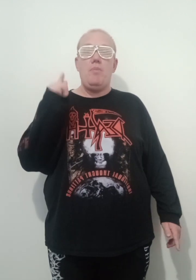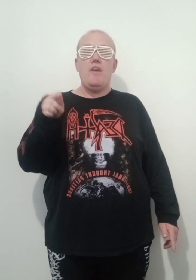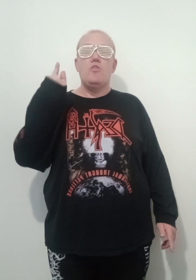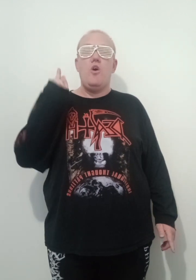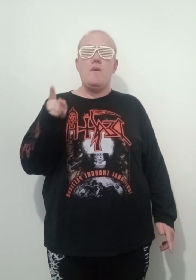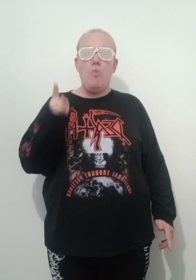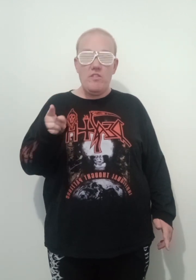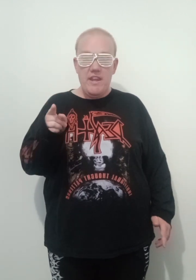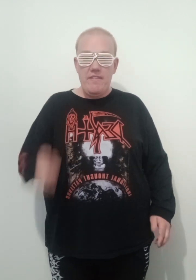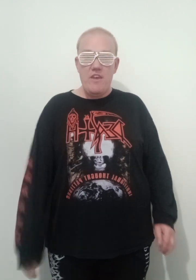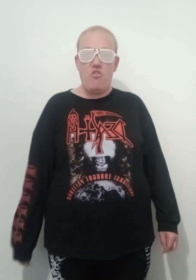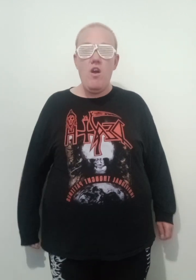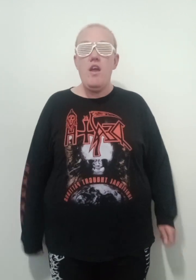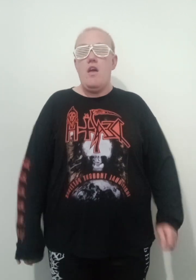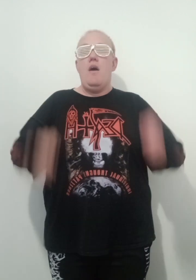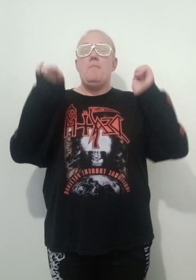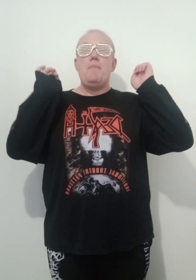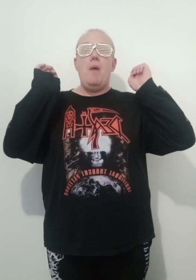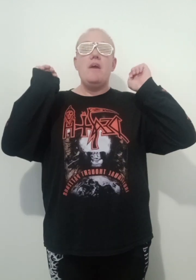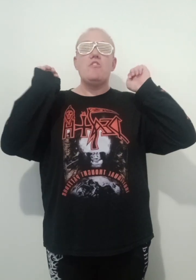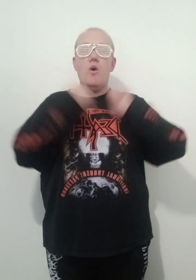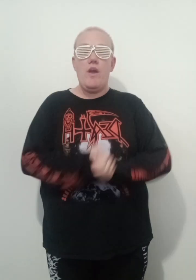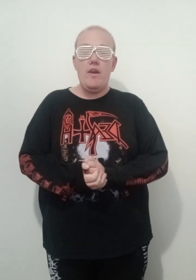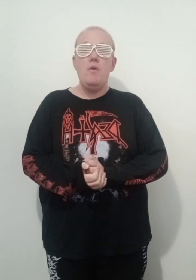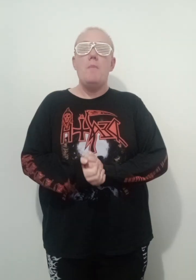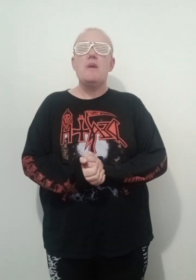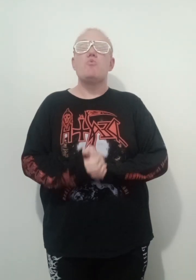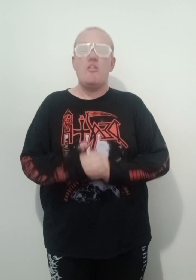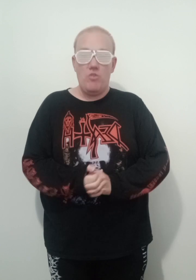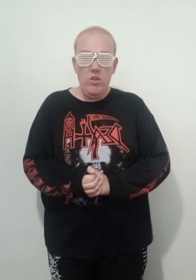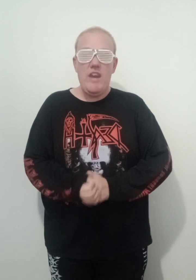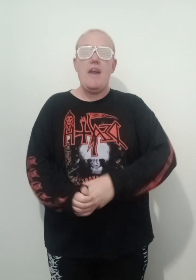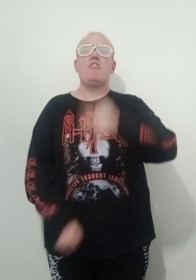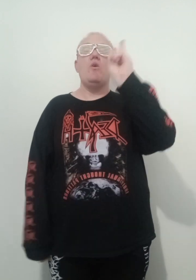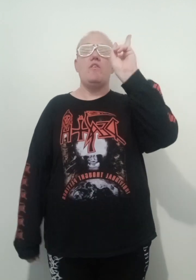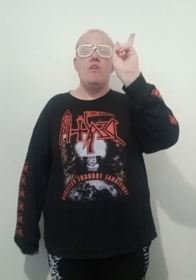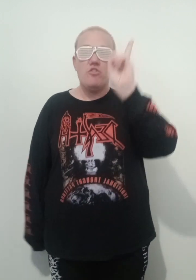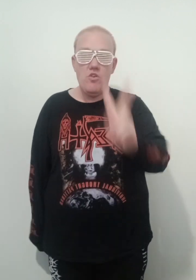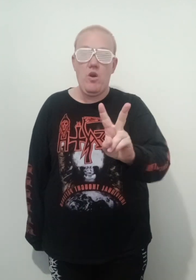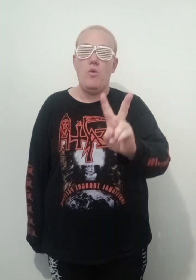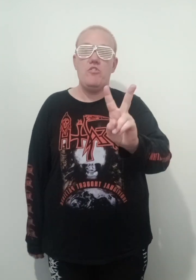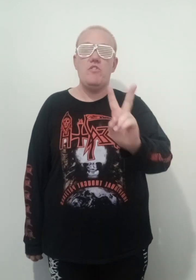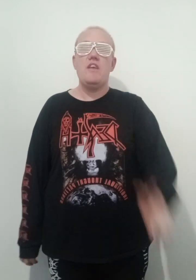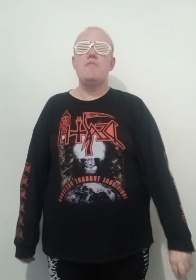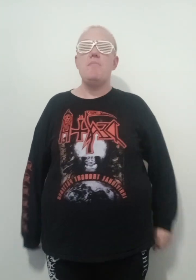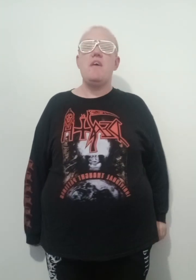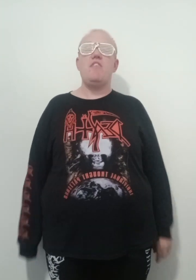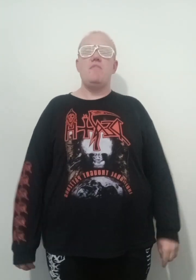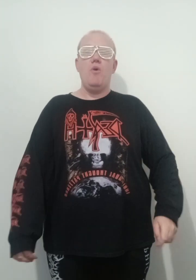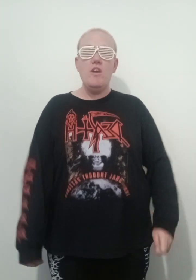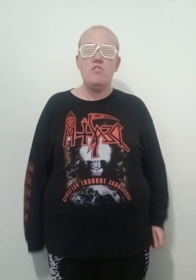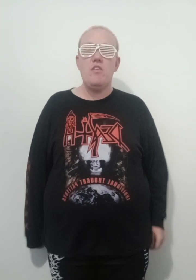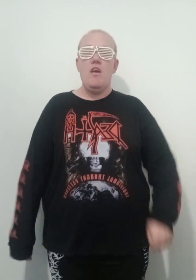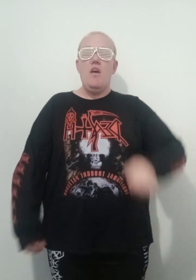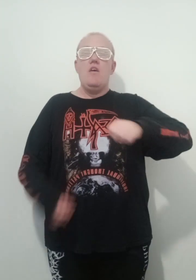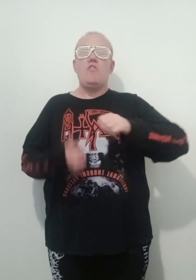called Horry Watt getting their try, but Balmain's goal kicker, Mick Russell, he actually got 2 goals to give them their 7 points. So